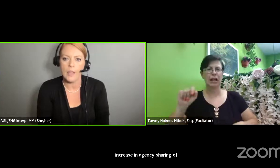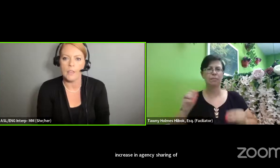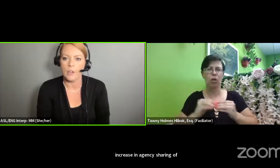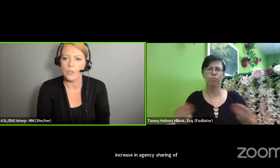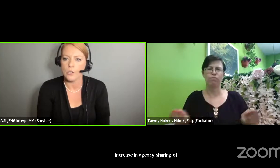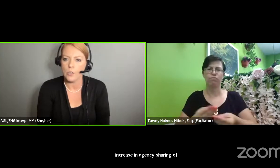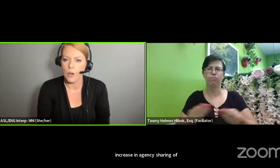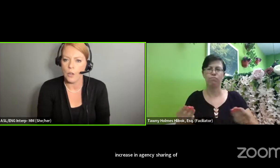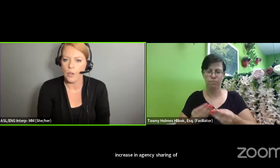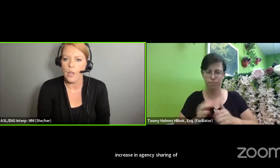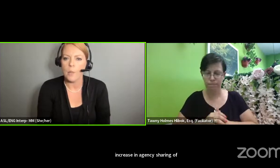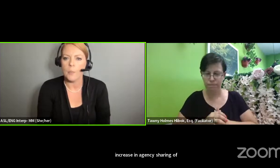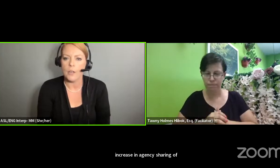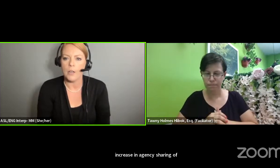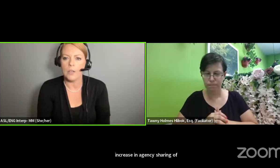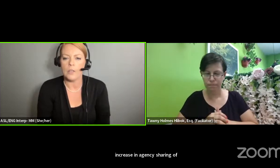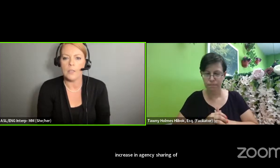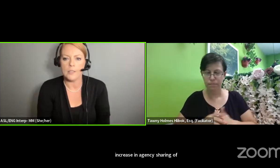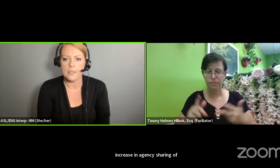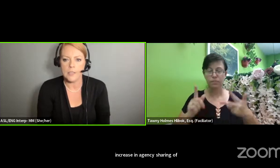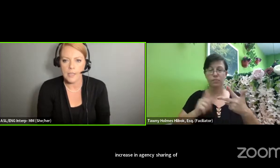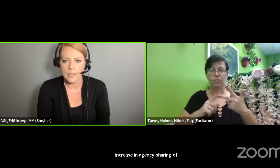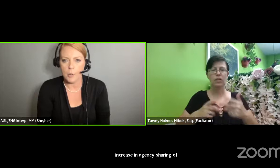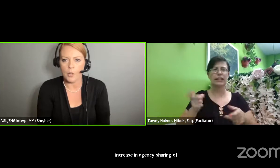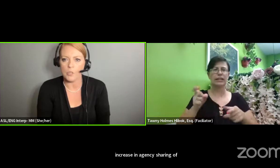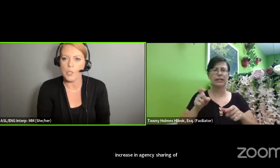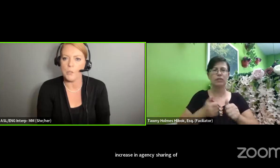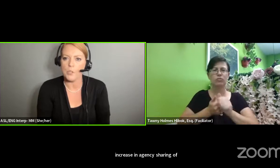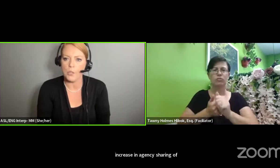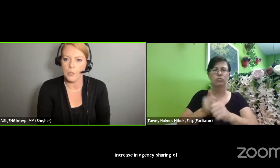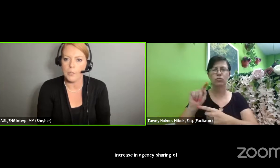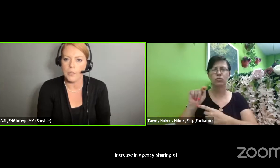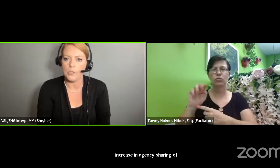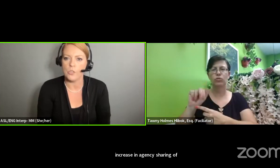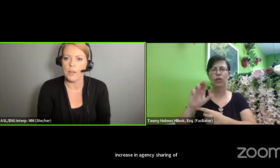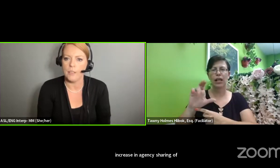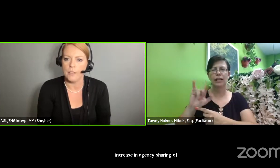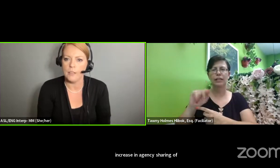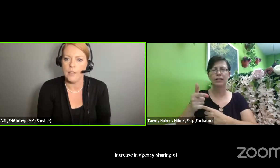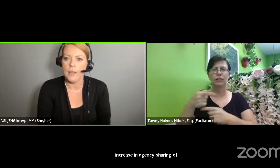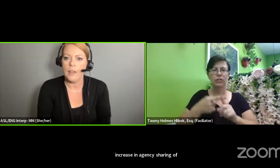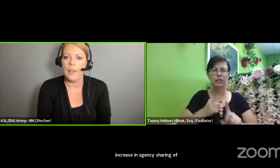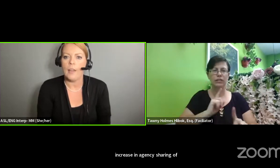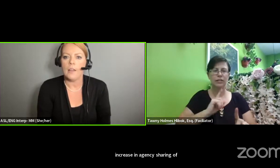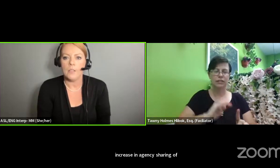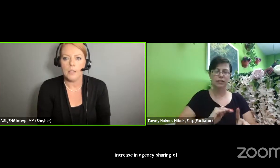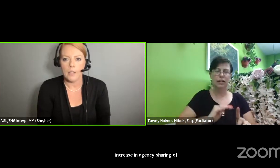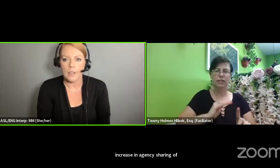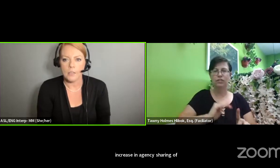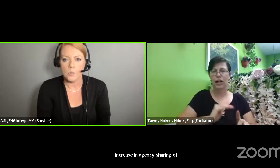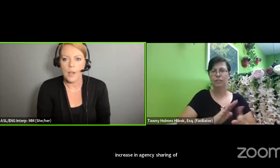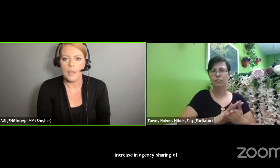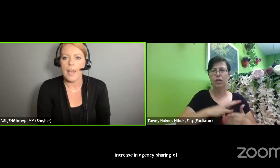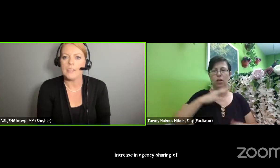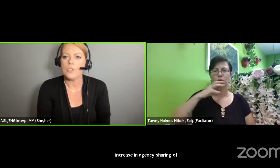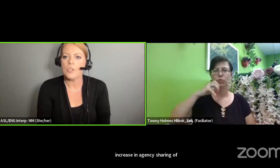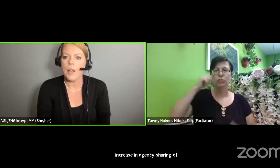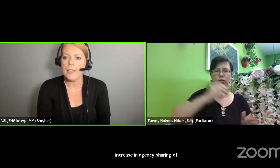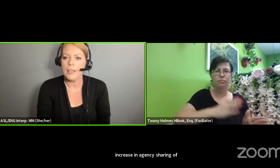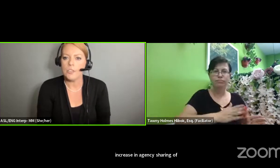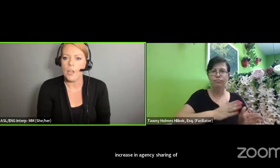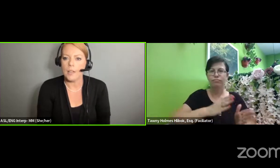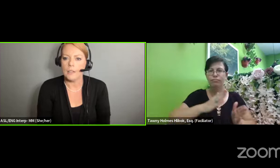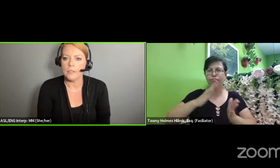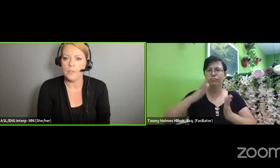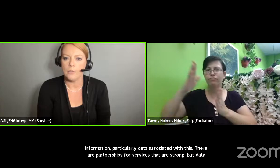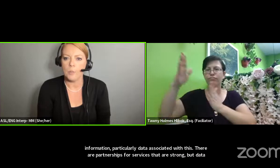services that are strong, but data partnerships could be strengthened, as well as